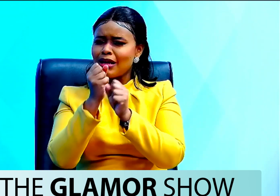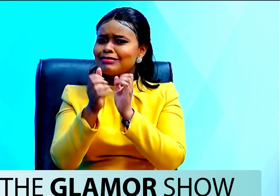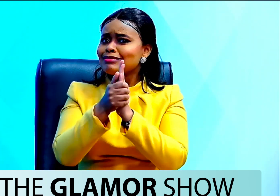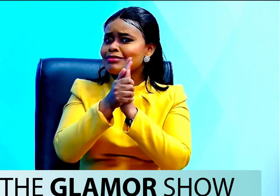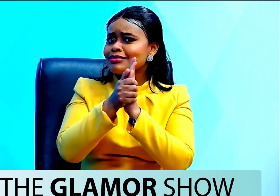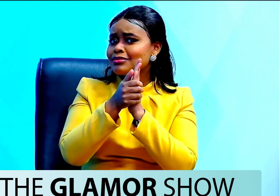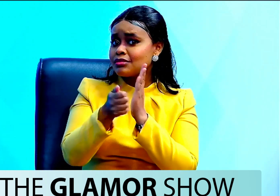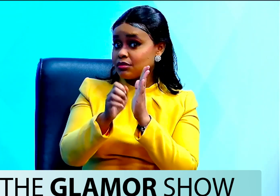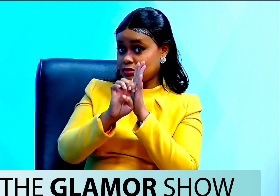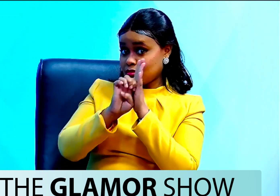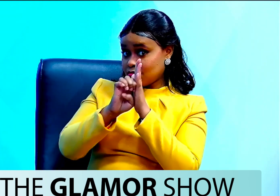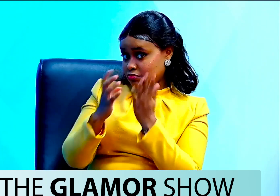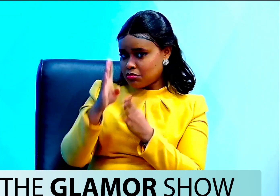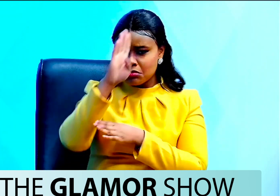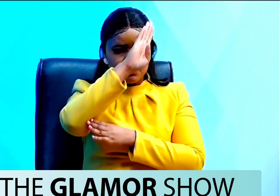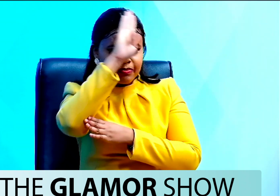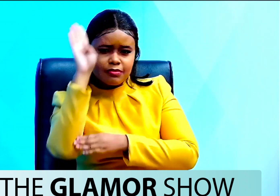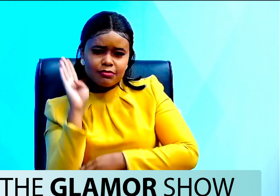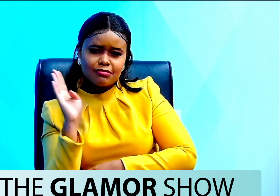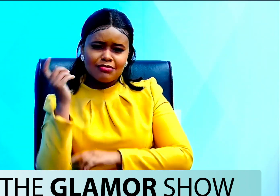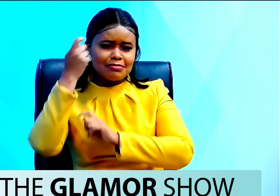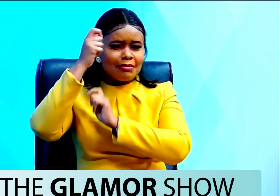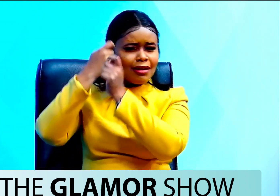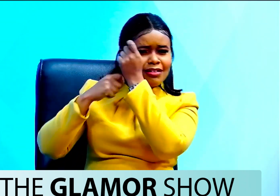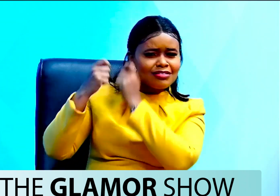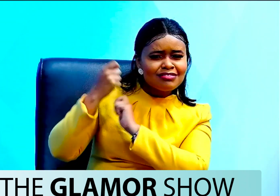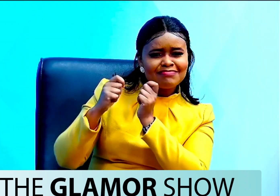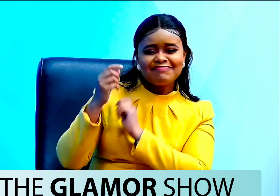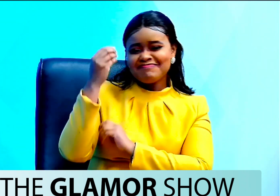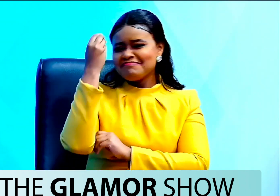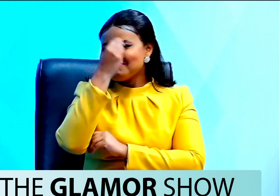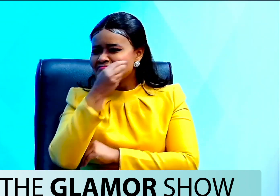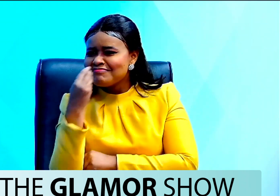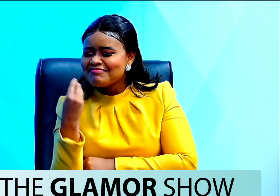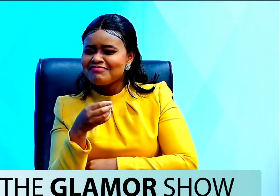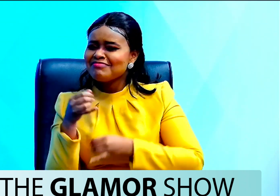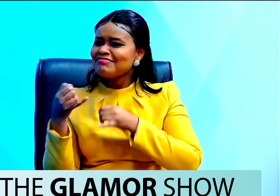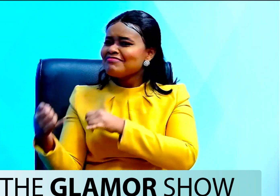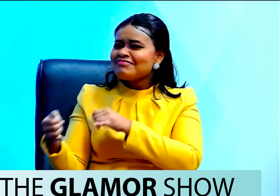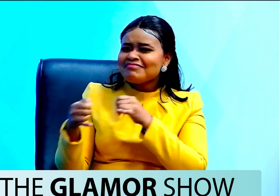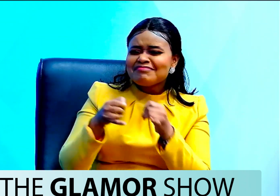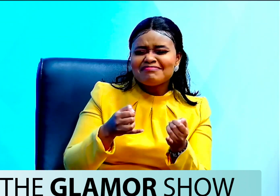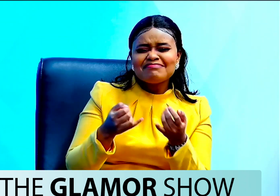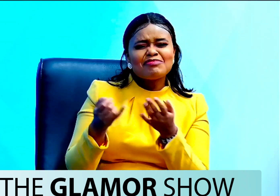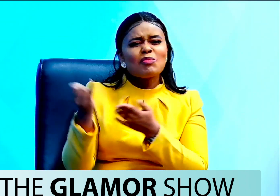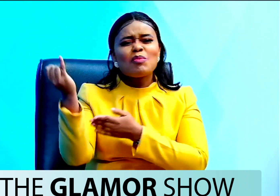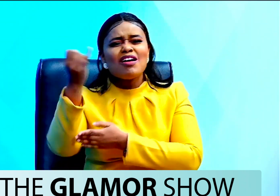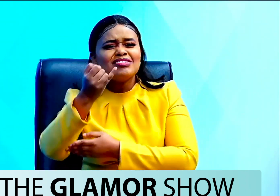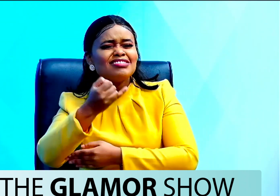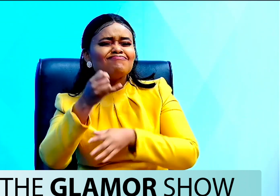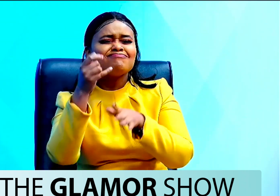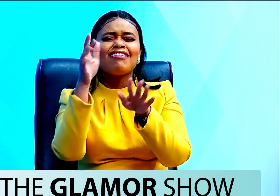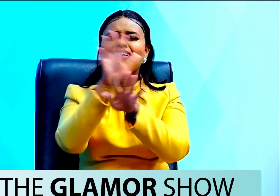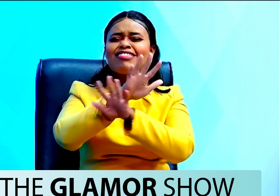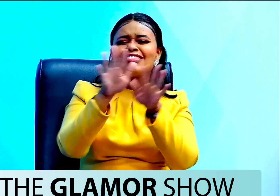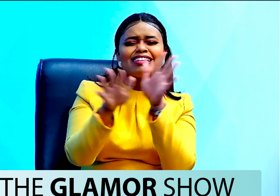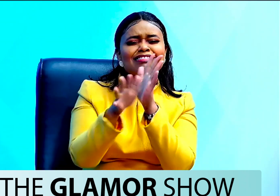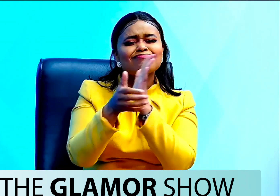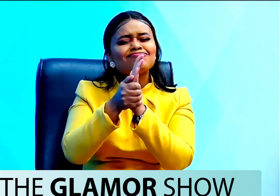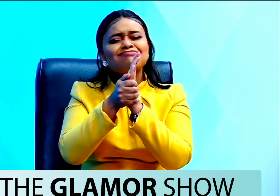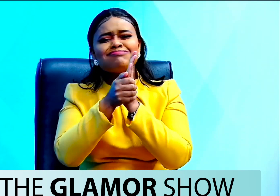lot prepared because here is where we get to meet very professional and skilled people in the hair,